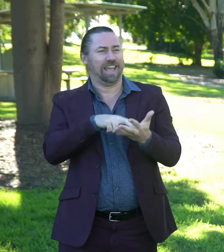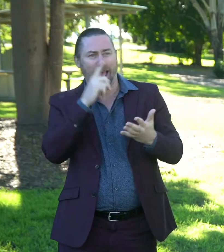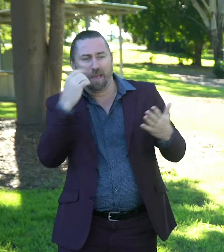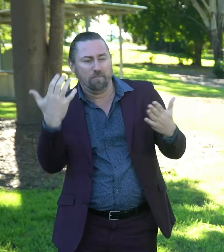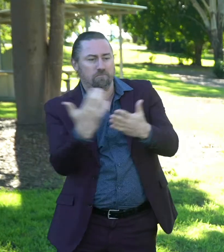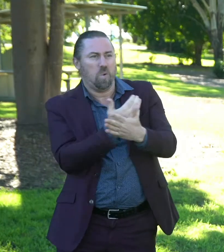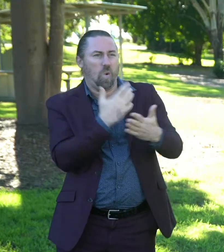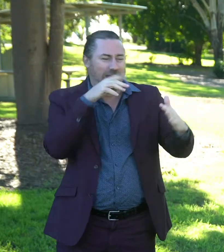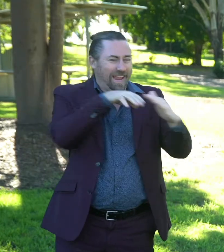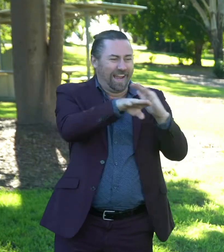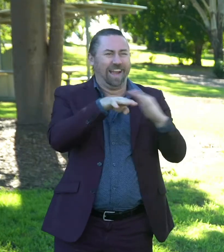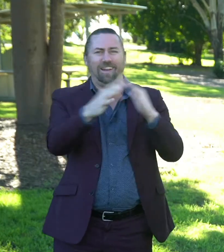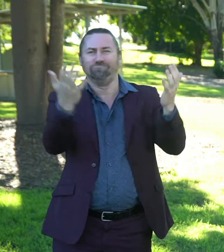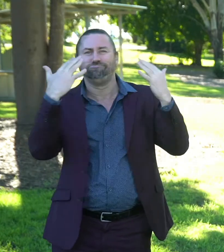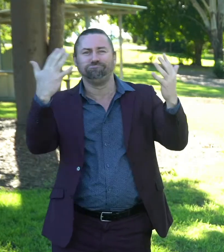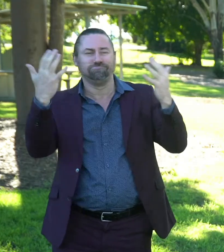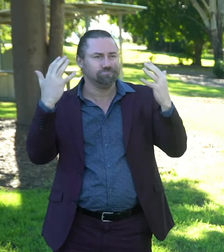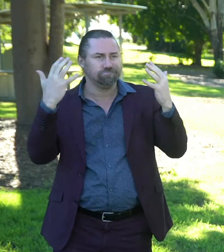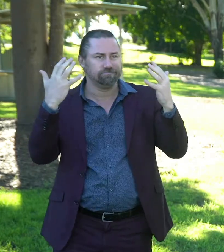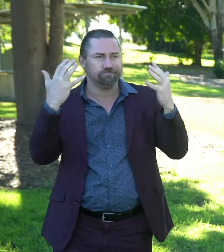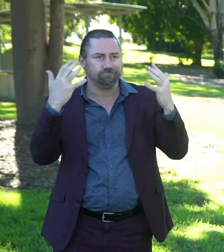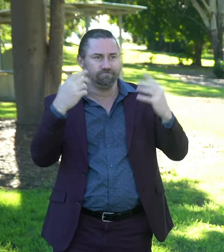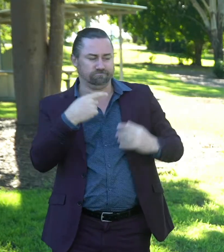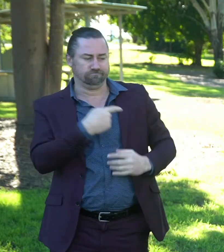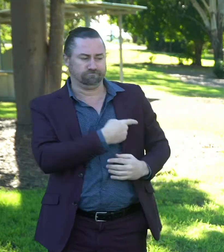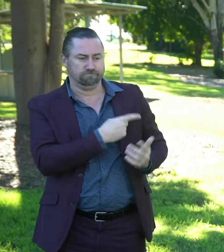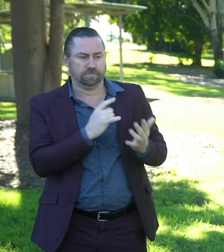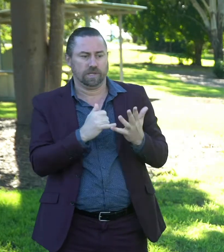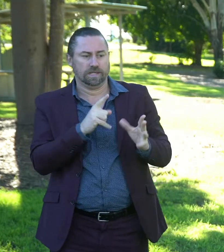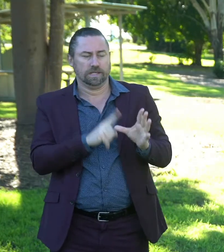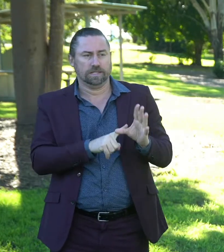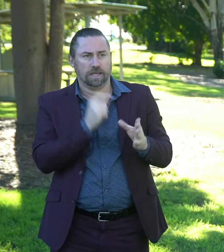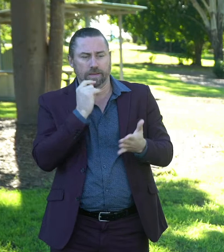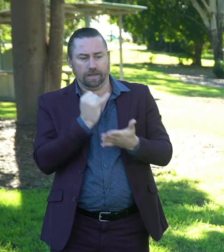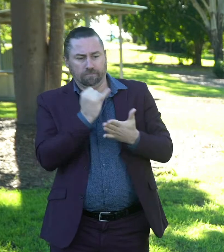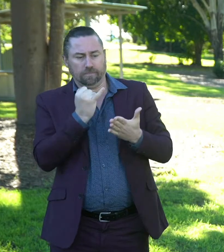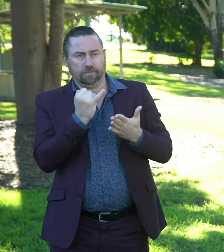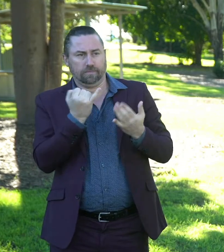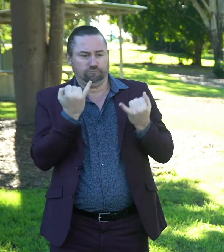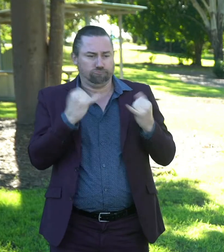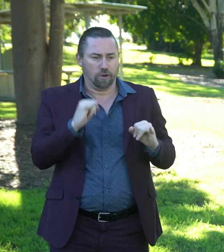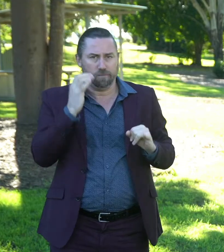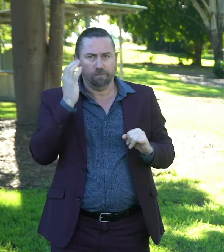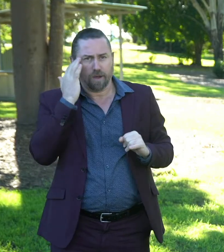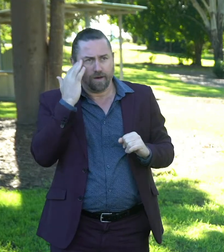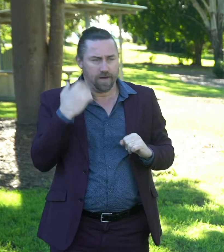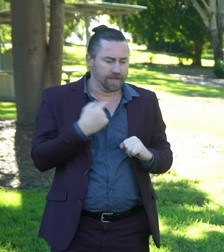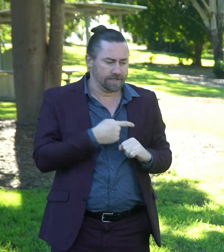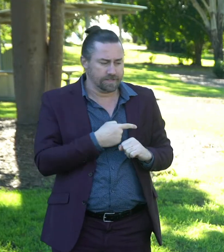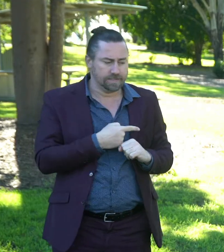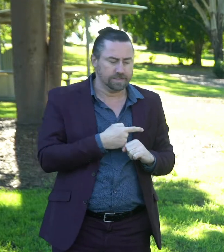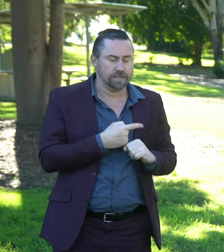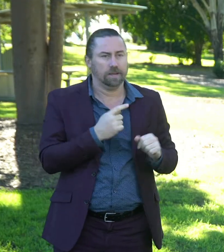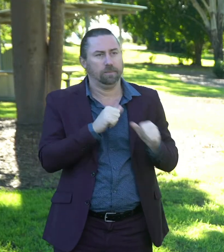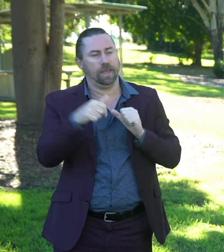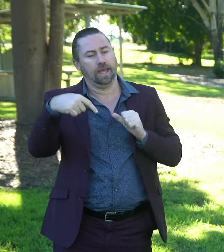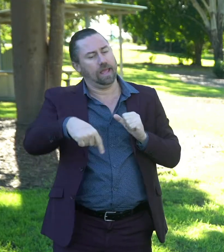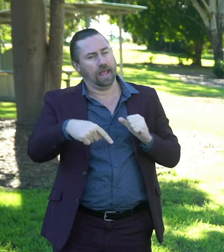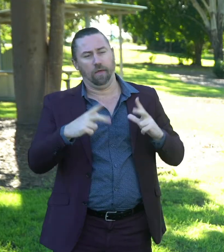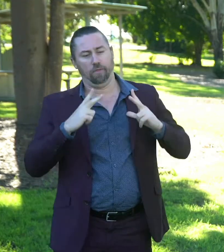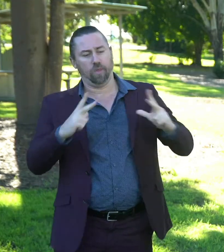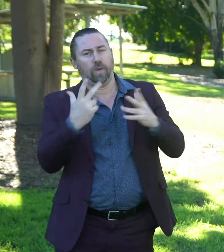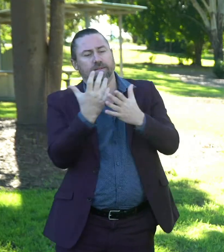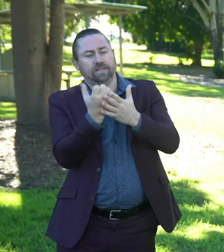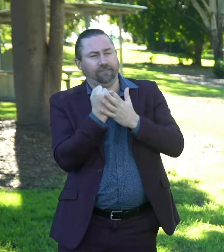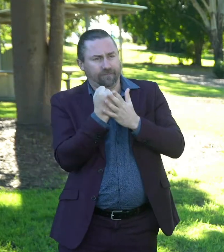bigger, fuller capacity, but because of what's happening in New South Wales, we just want to be a bit tighter. So we'll be going back to